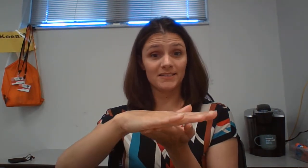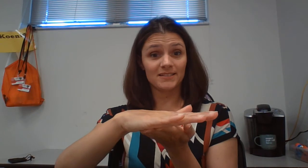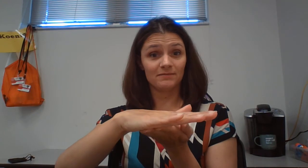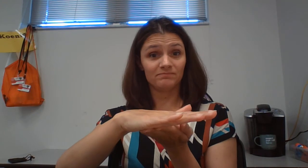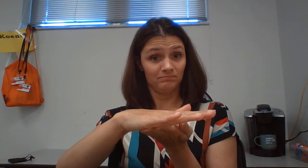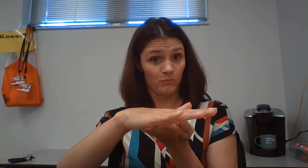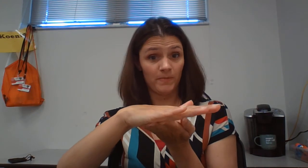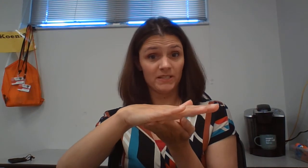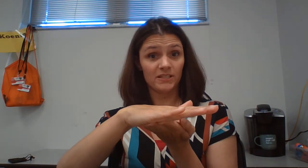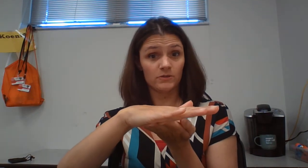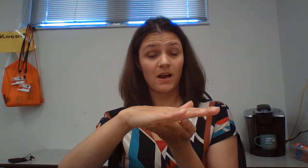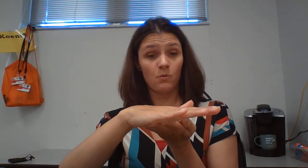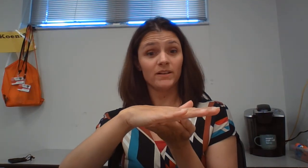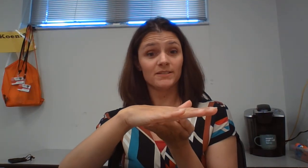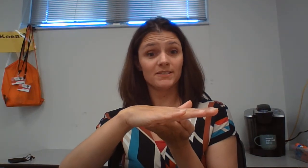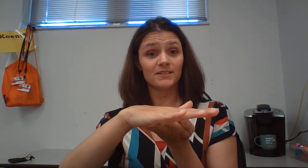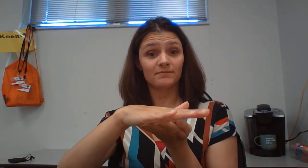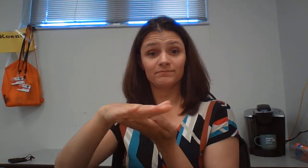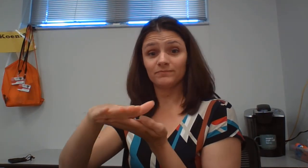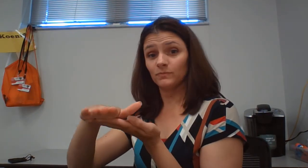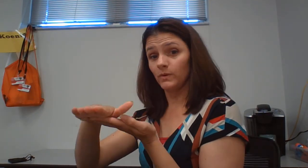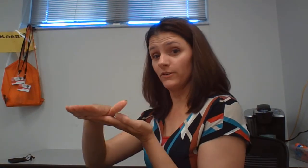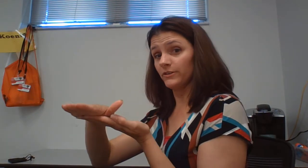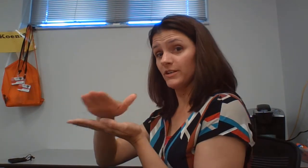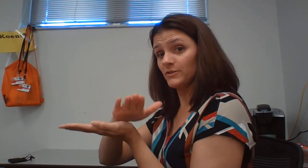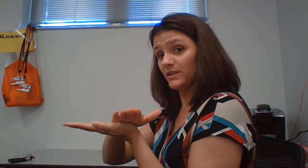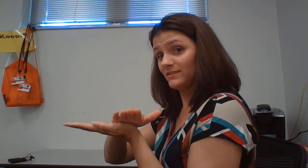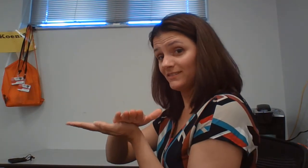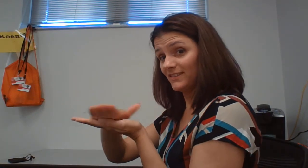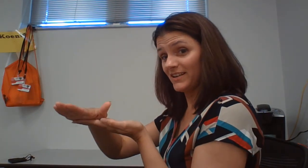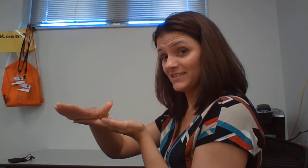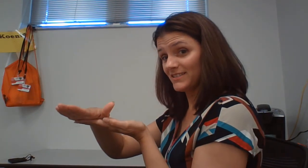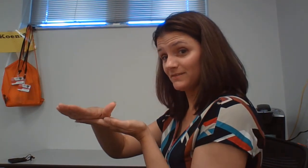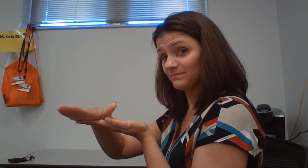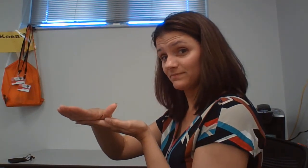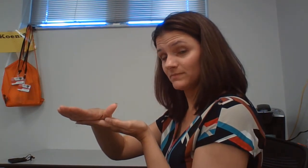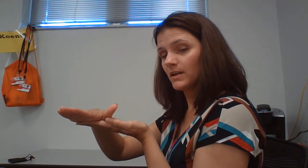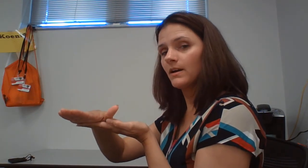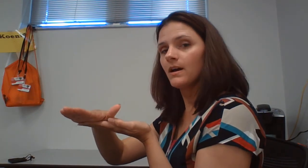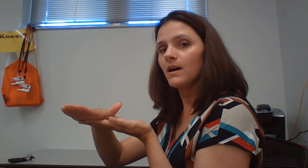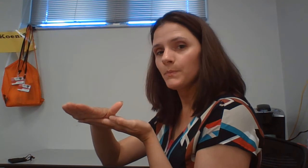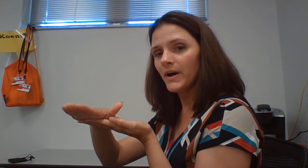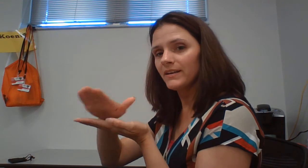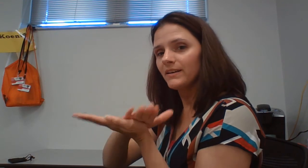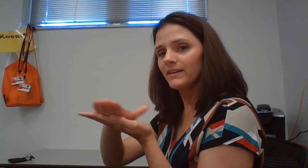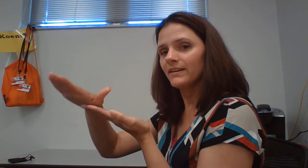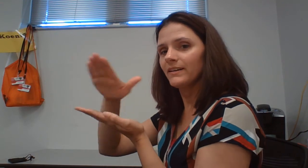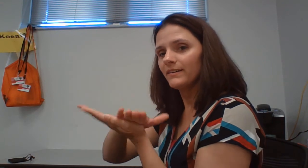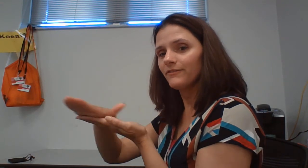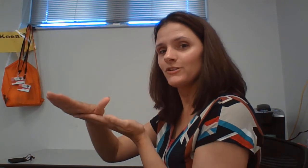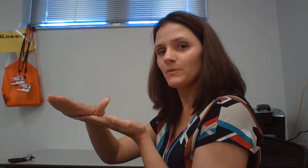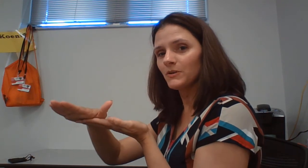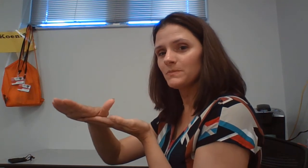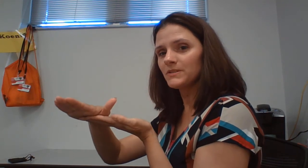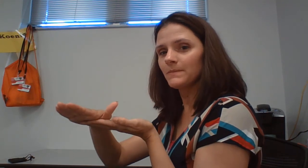Nice. Movement, it goes out once. We learned this one. Nice. But if I do it multiple times, it